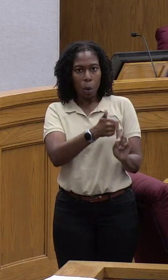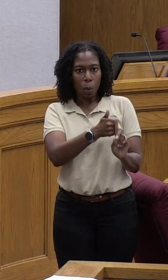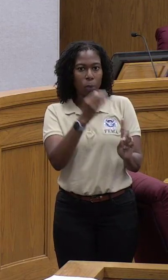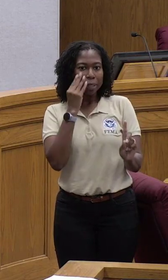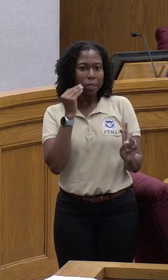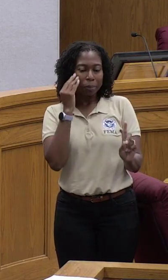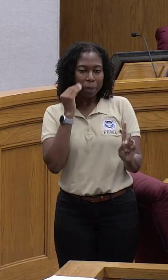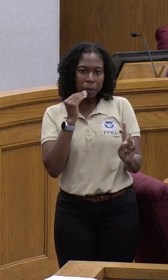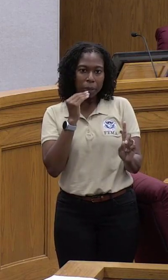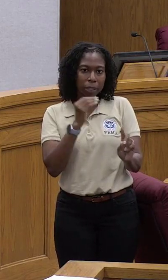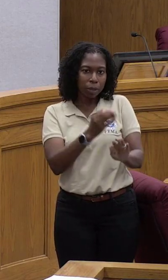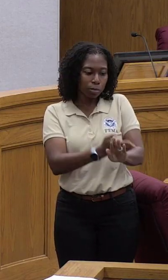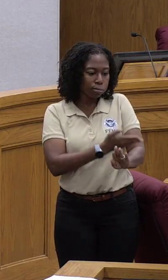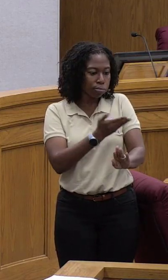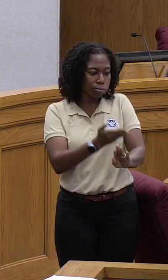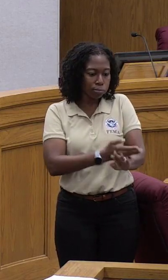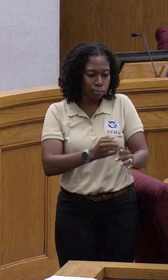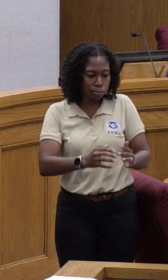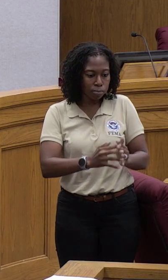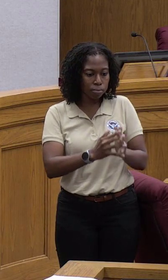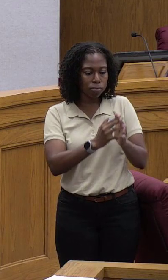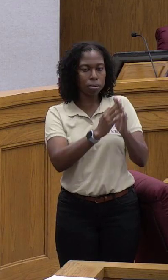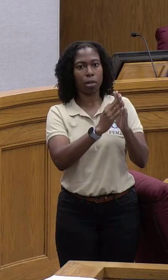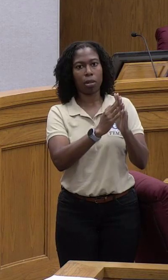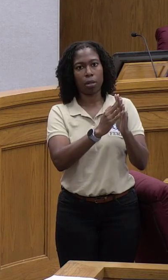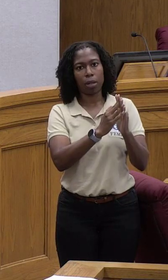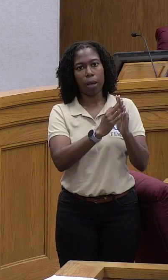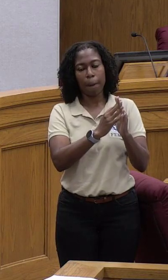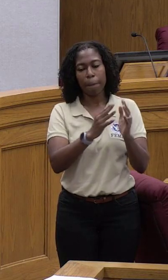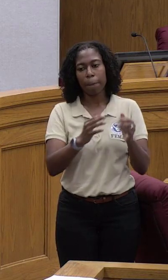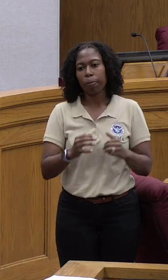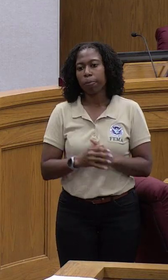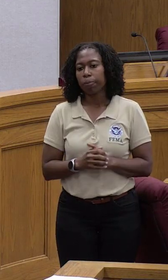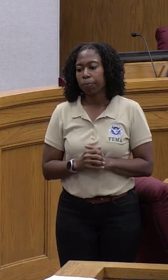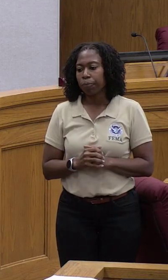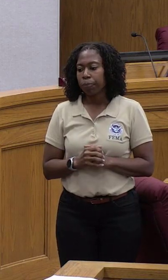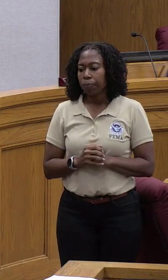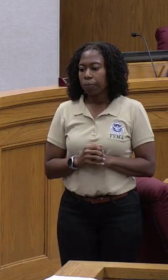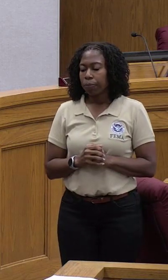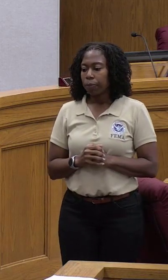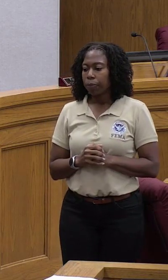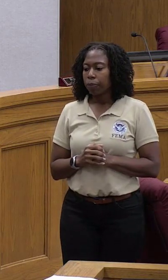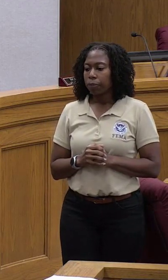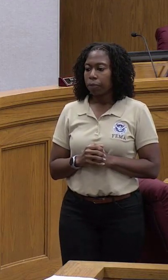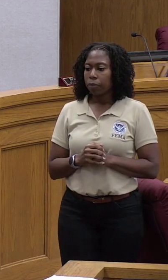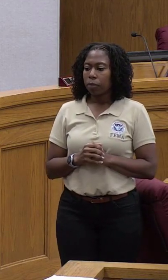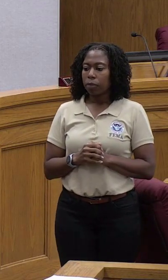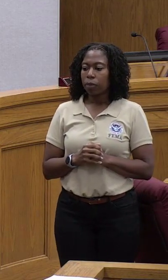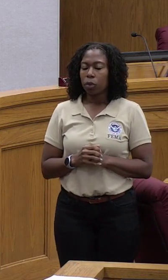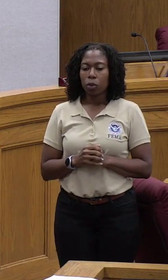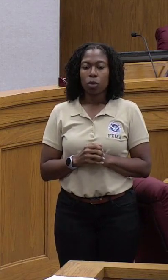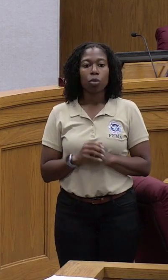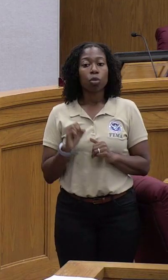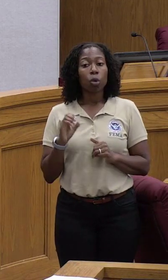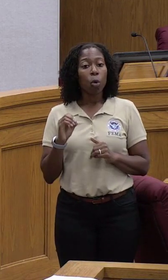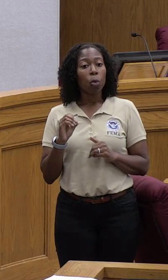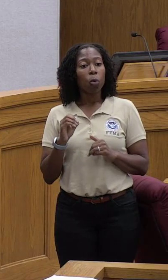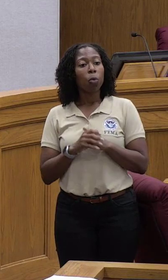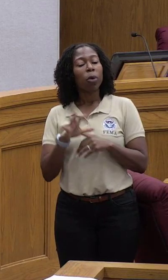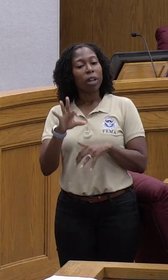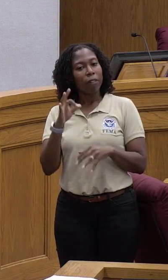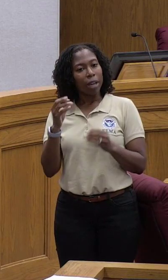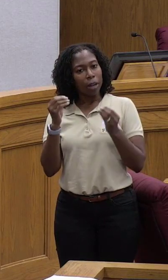longer-term temporary housing, and then more importantly, the permanent housing piece of that. So again, I certainly look forward to sharing more